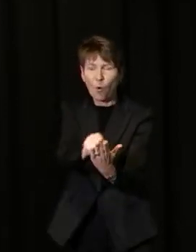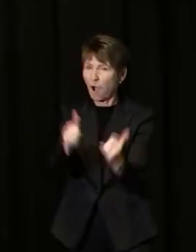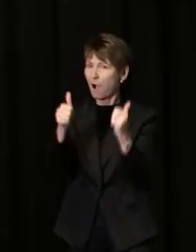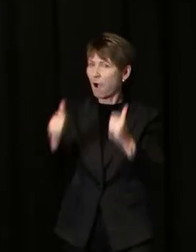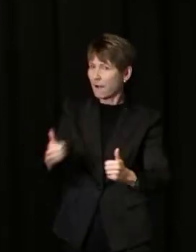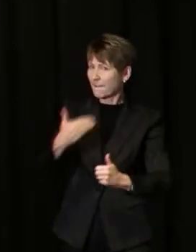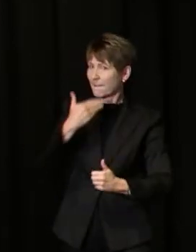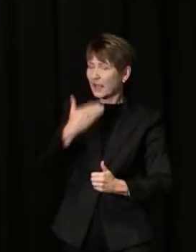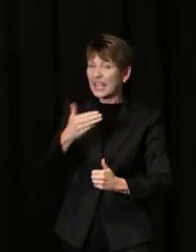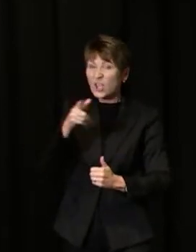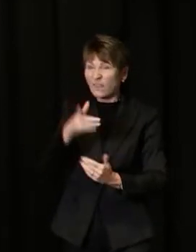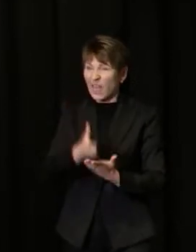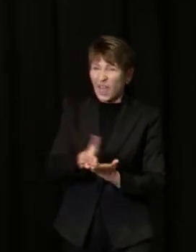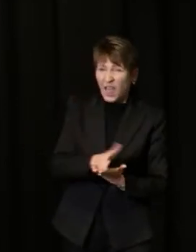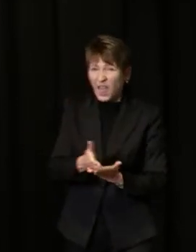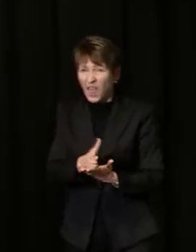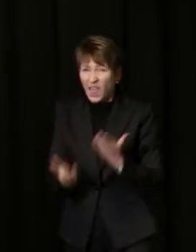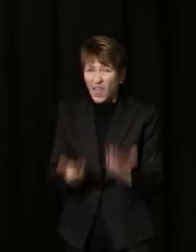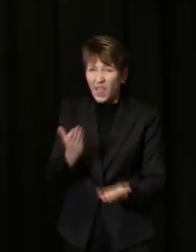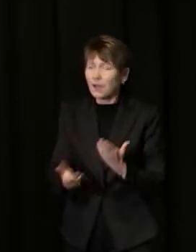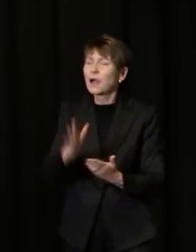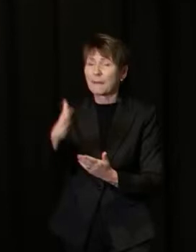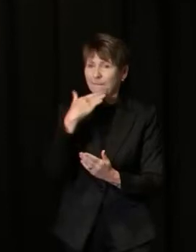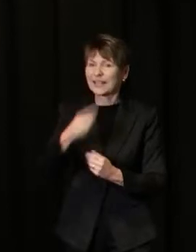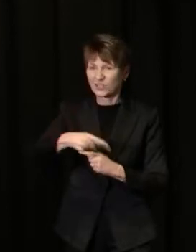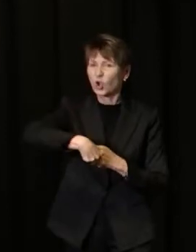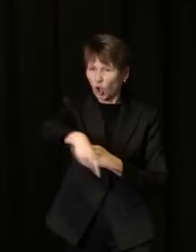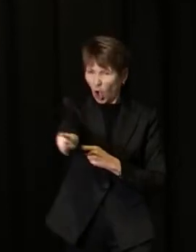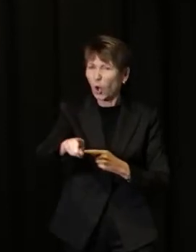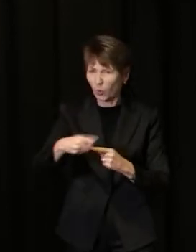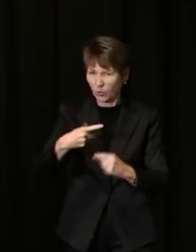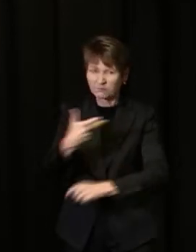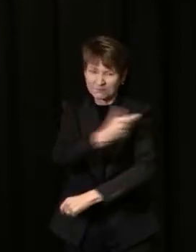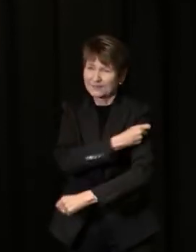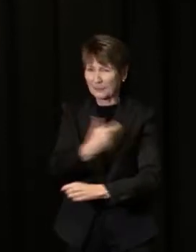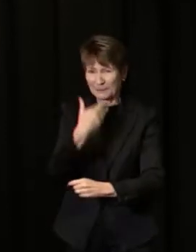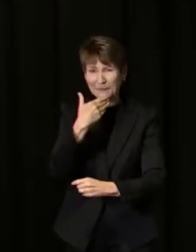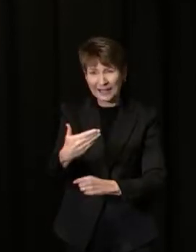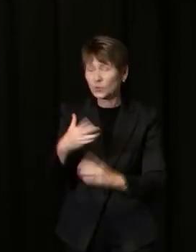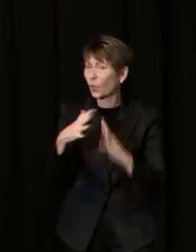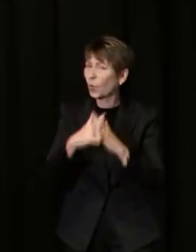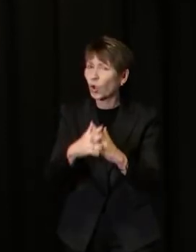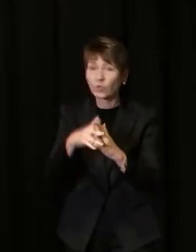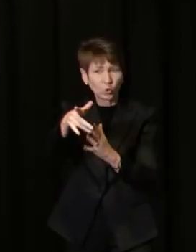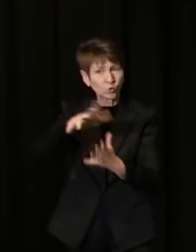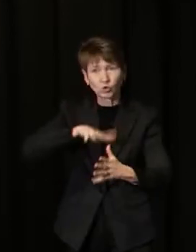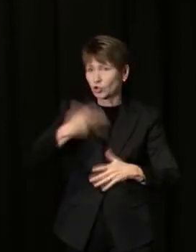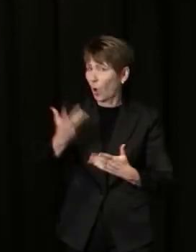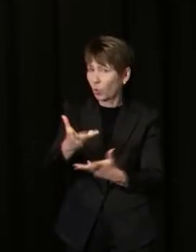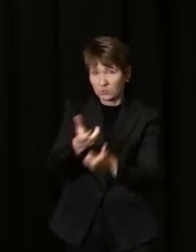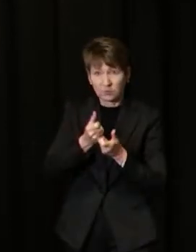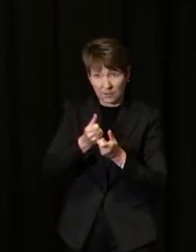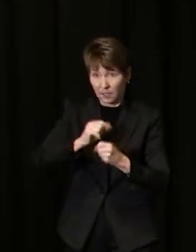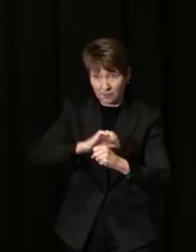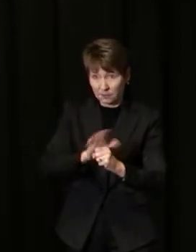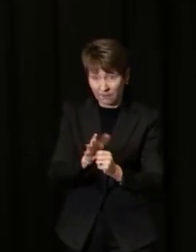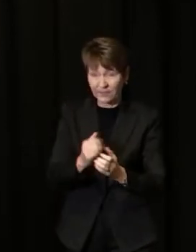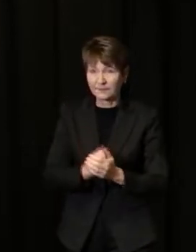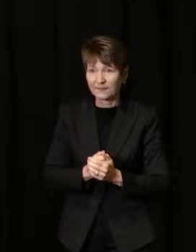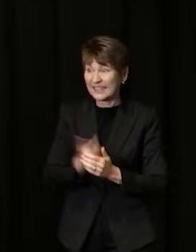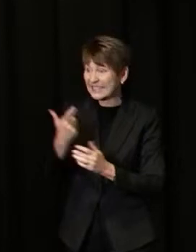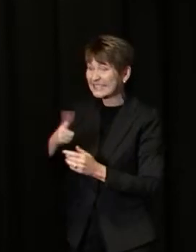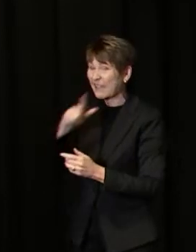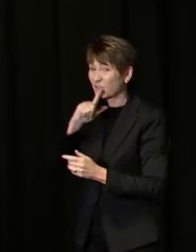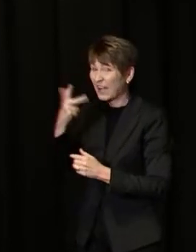please go and do that. It'll keep you out of hospital and it'll help us get open quicker. Speaking of hospital, there's